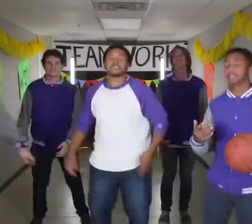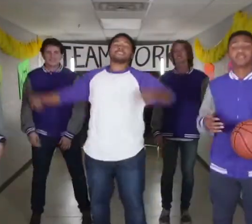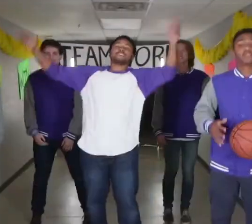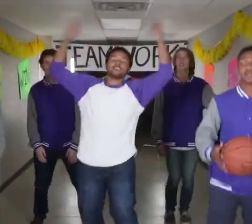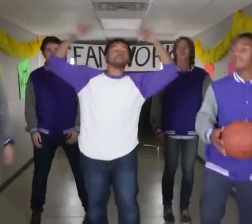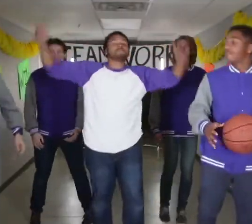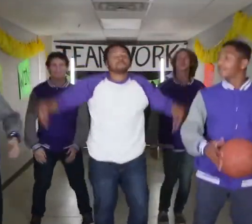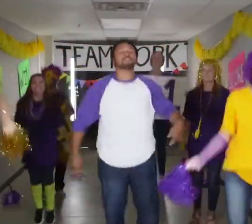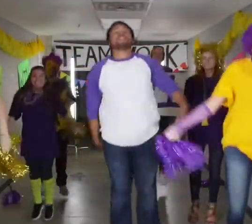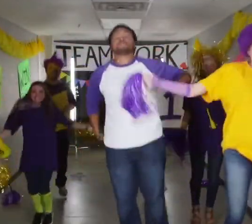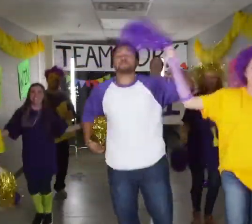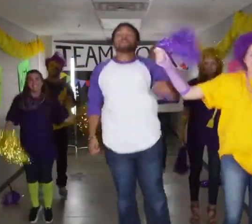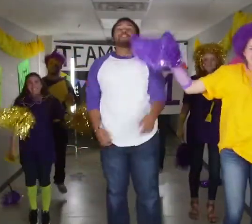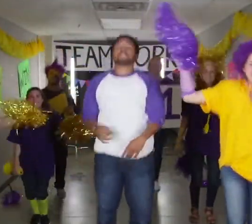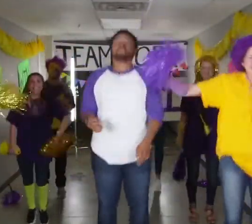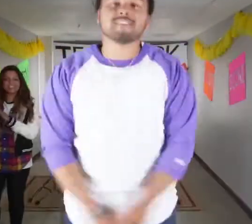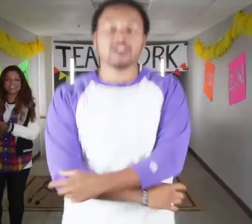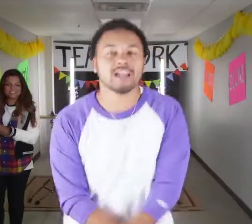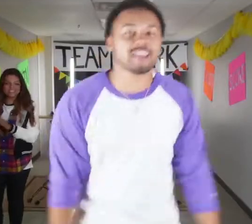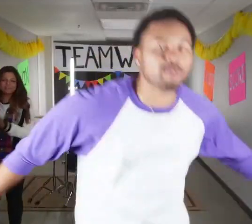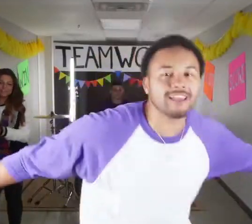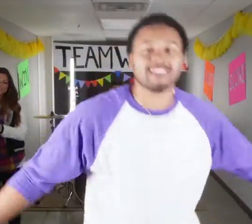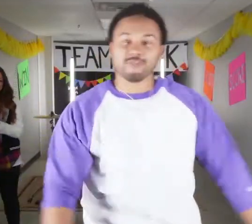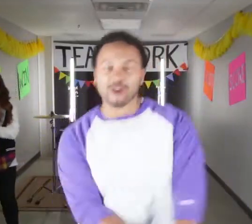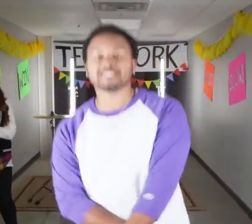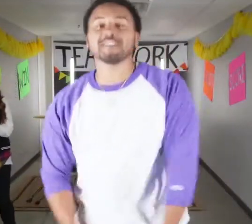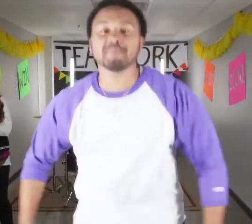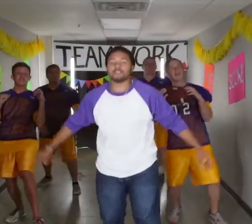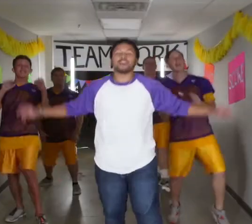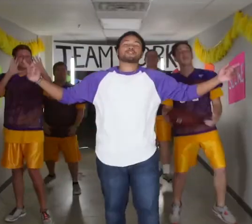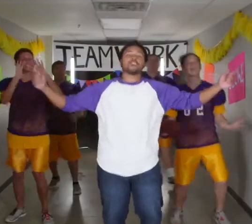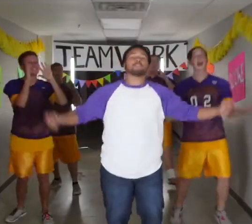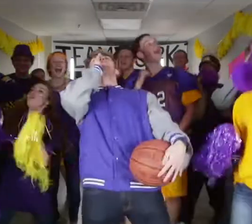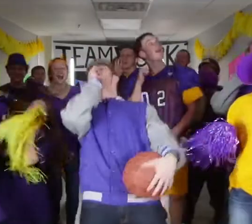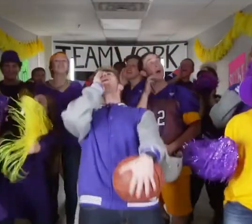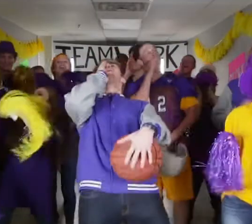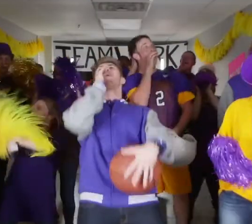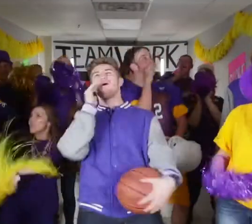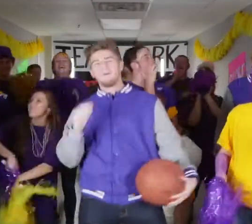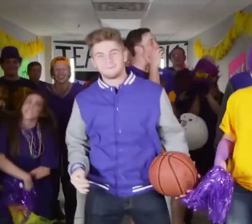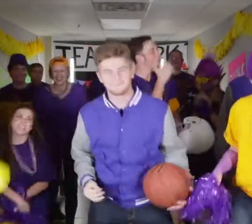Get up, jump on your feet. Lean right, left rock to the beat, now shout.